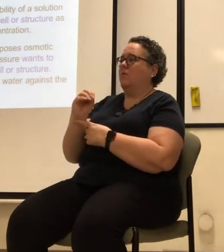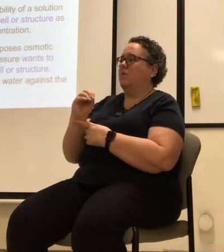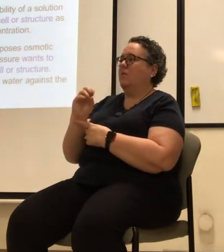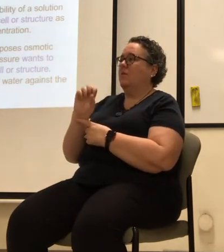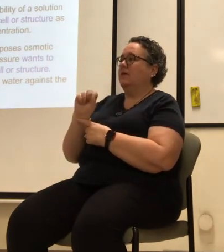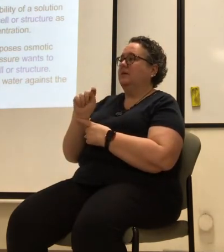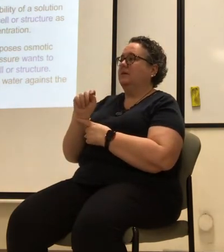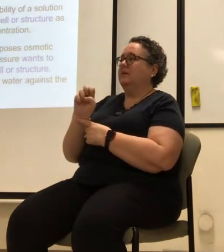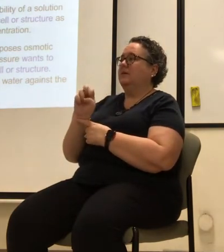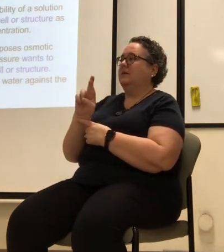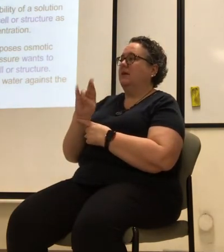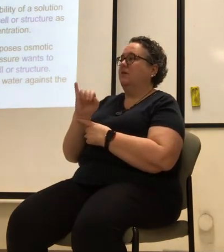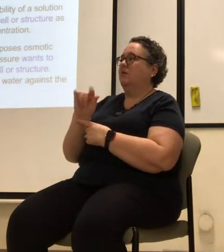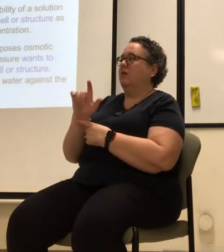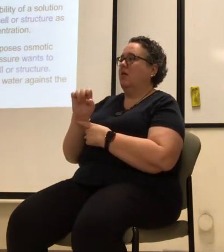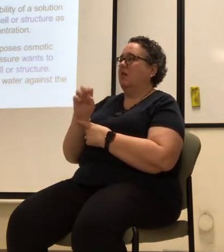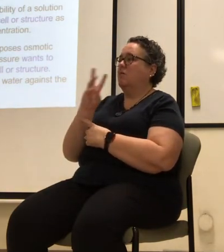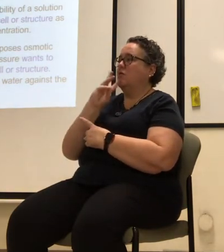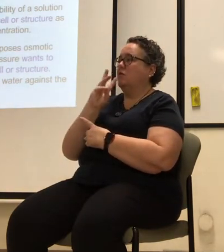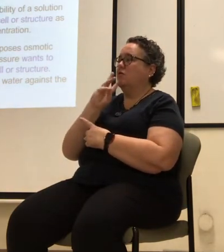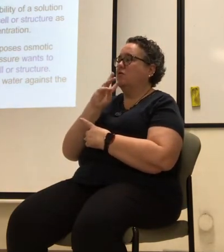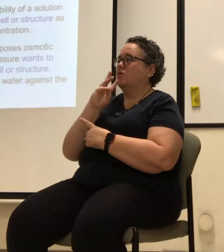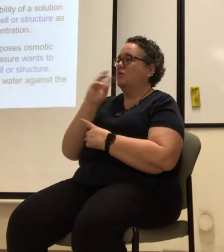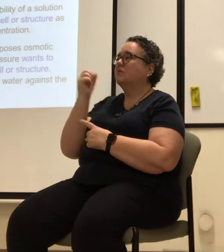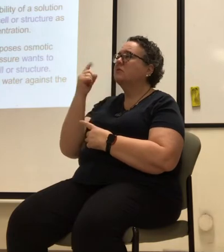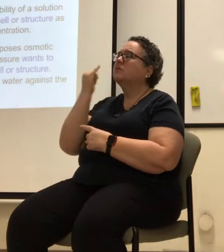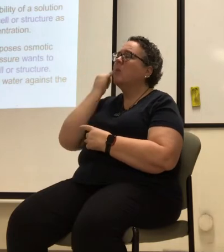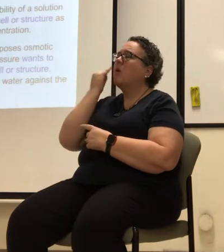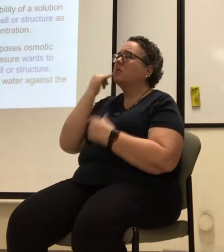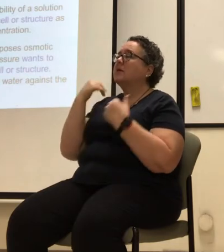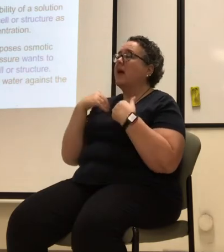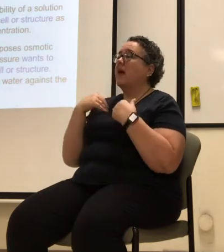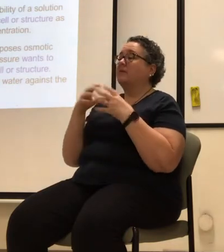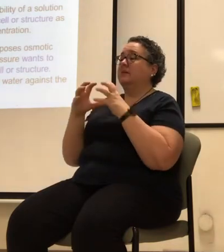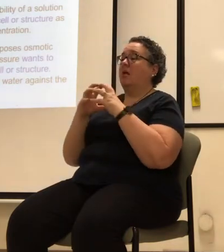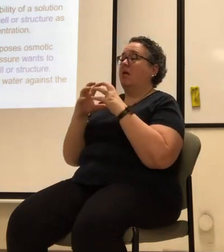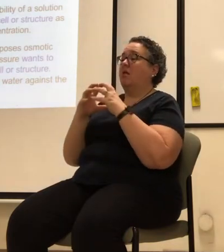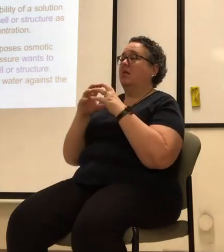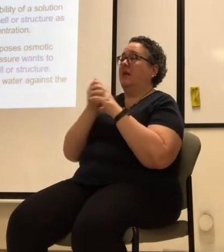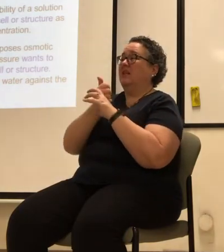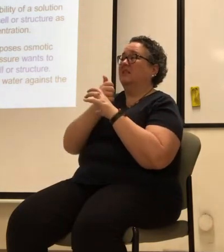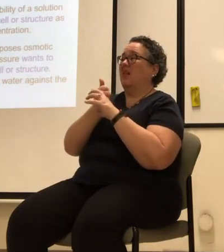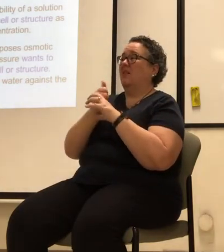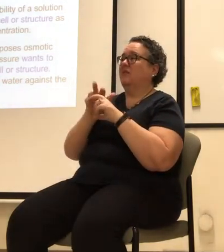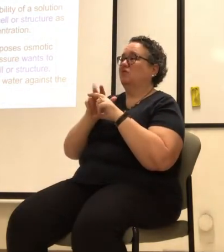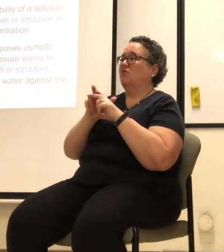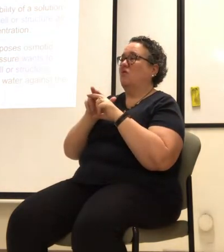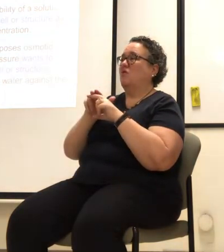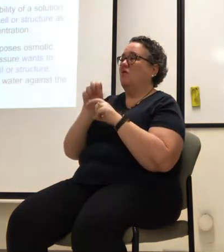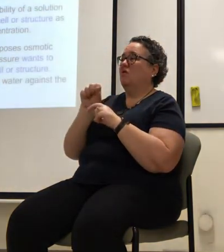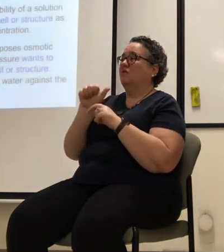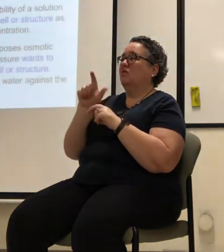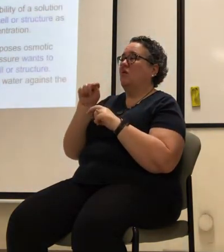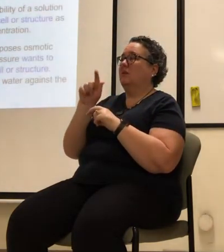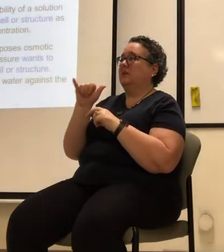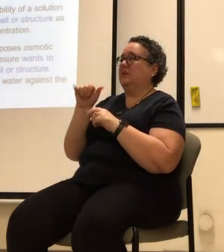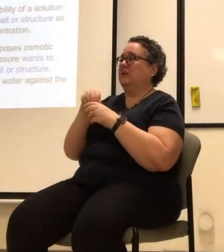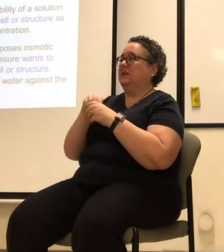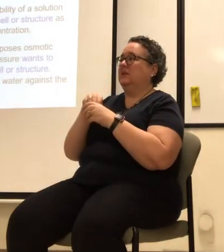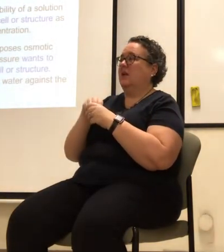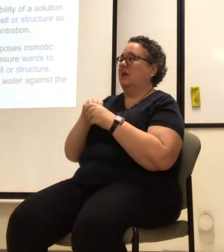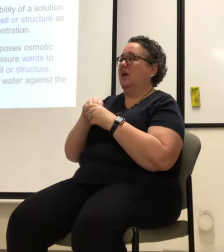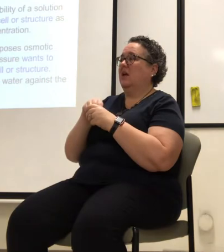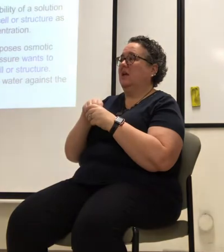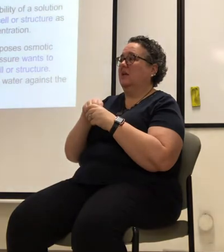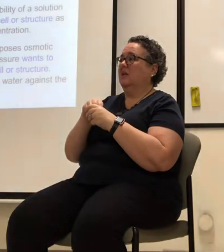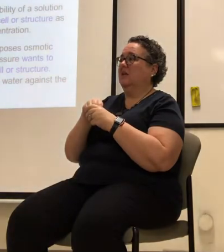Sterile water. Well, let's say you have cells that are salty on the inside. 10.